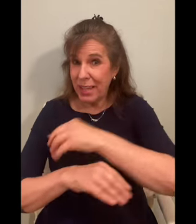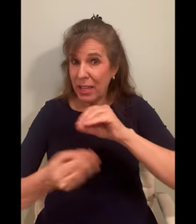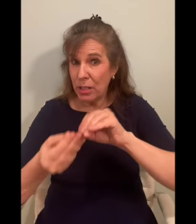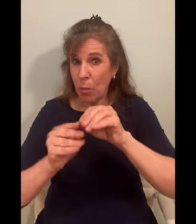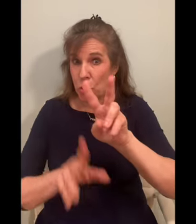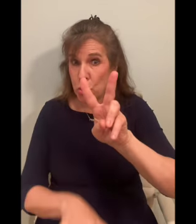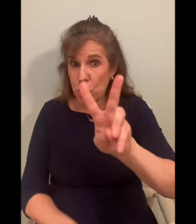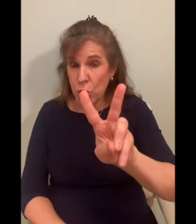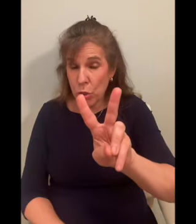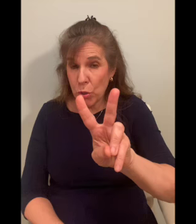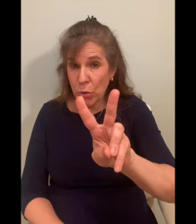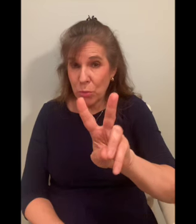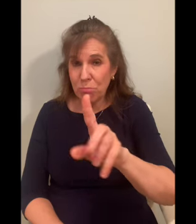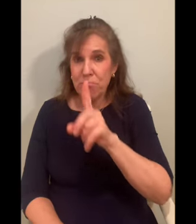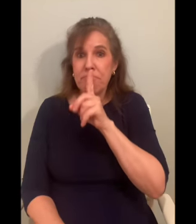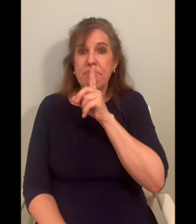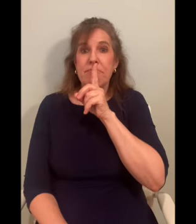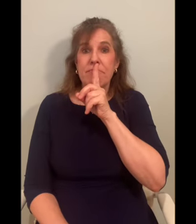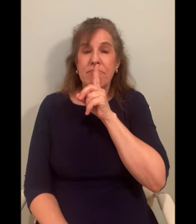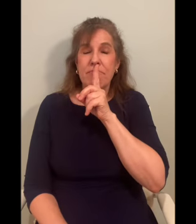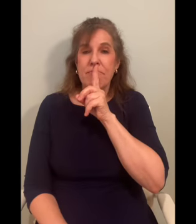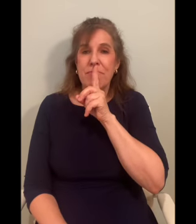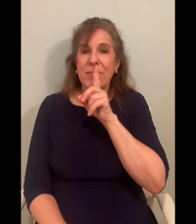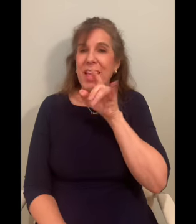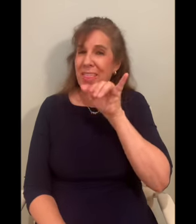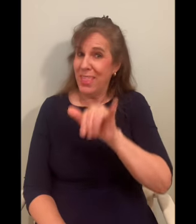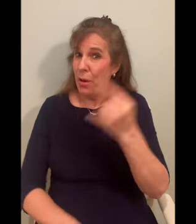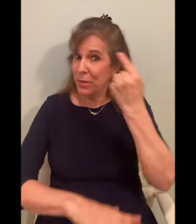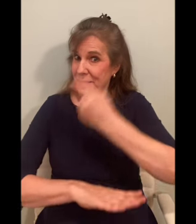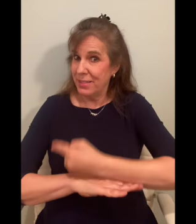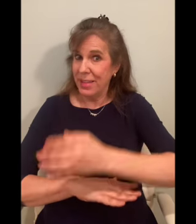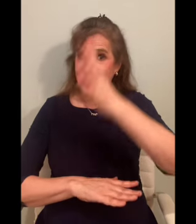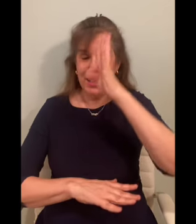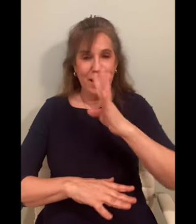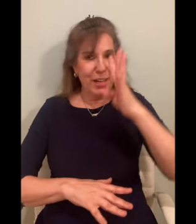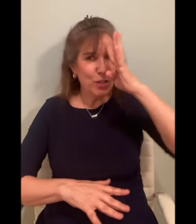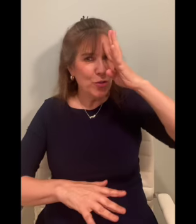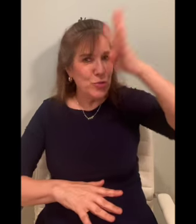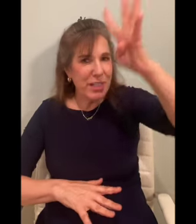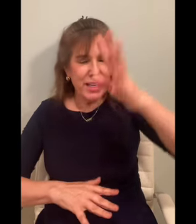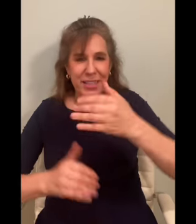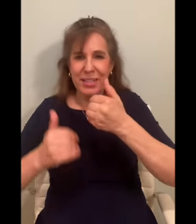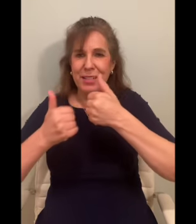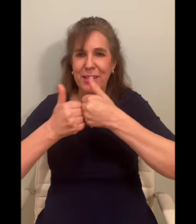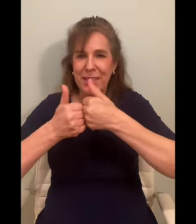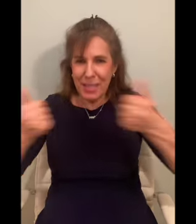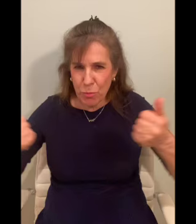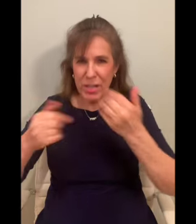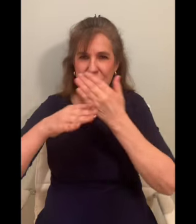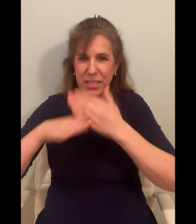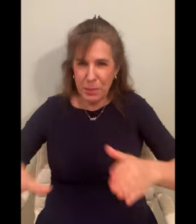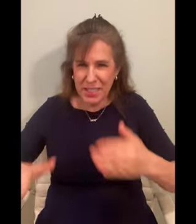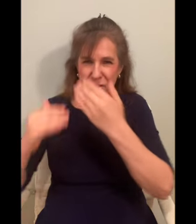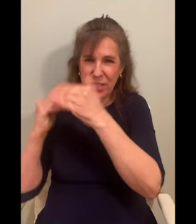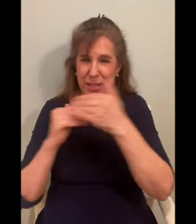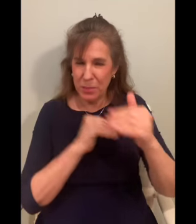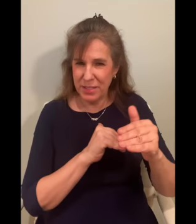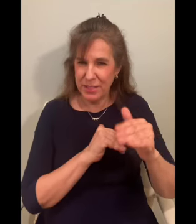number 2, all good. But it doesn't say that he said or he saw that it was good. It sounds almost as if limitations